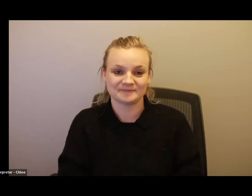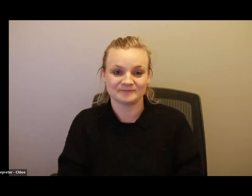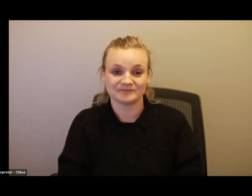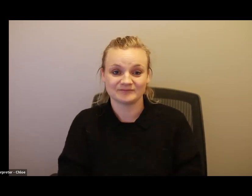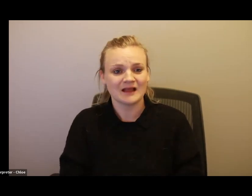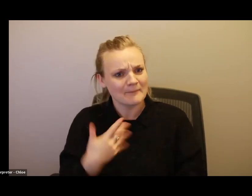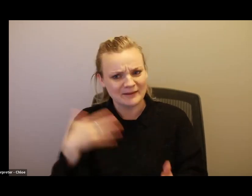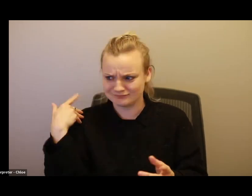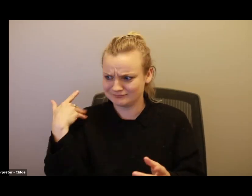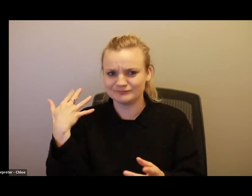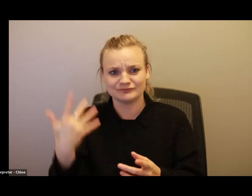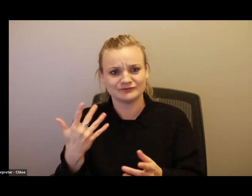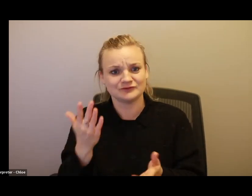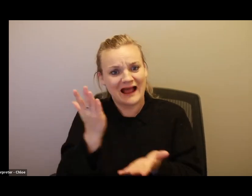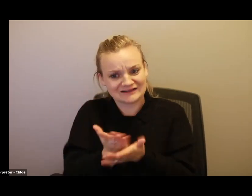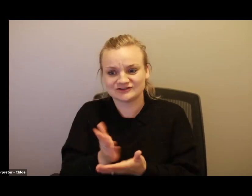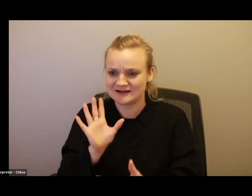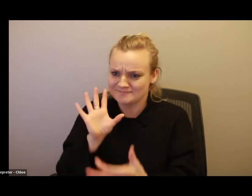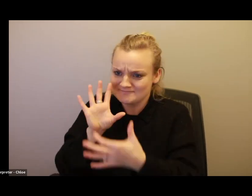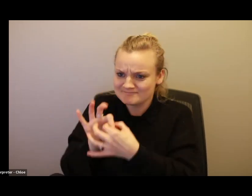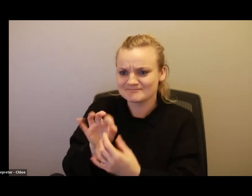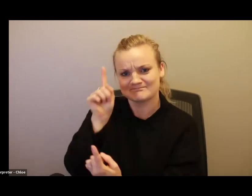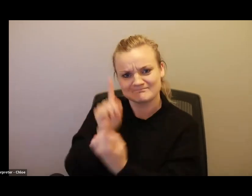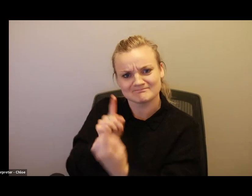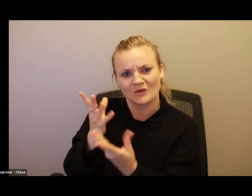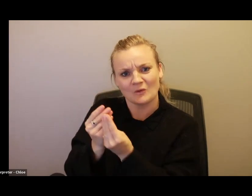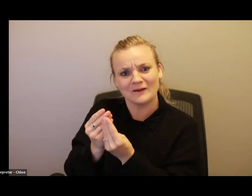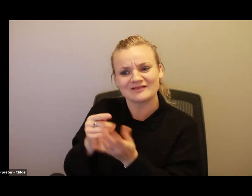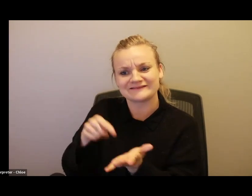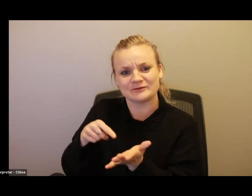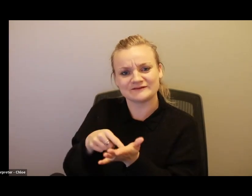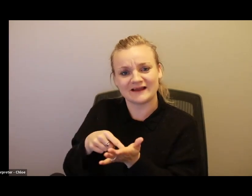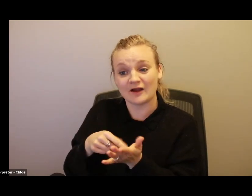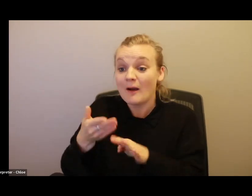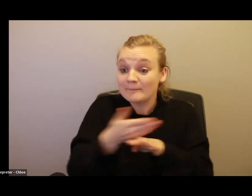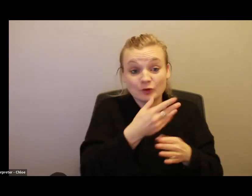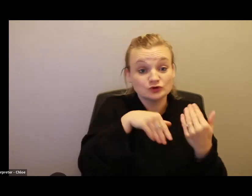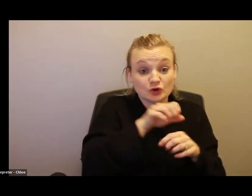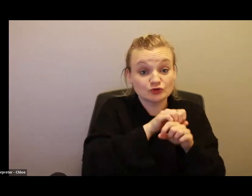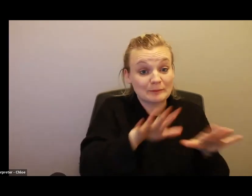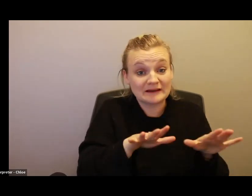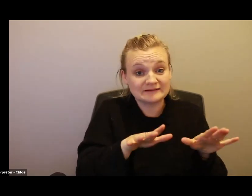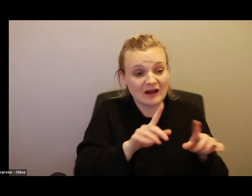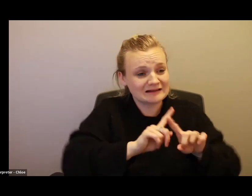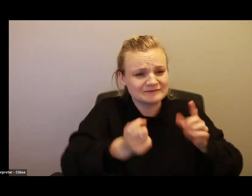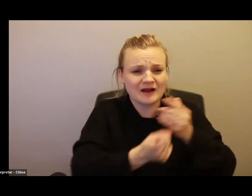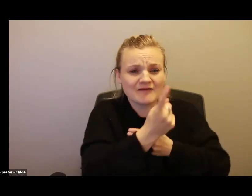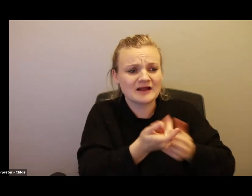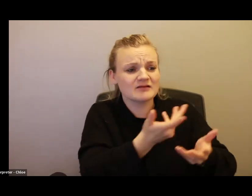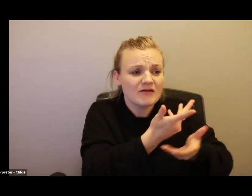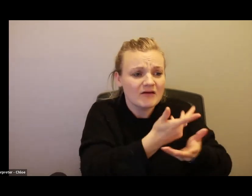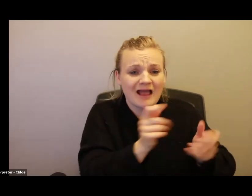sat down with Timothée before, but we've interacted on social media and in different events and different things.